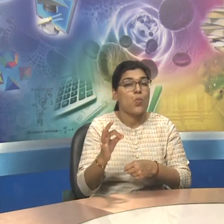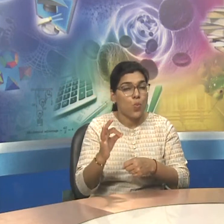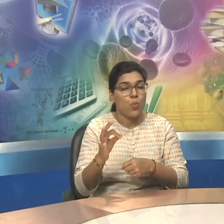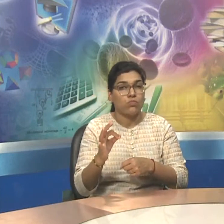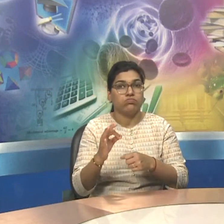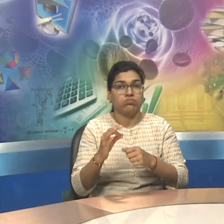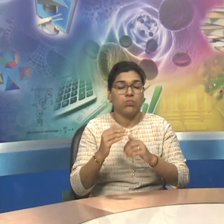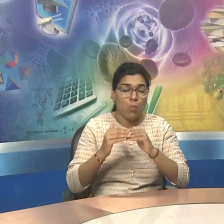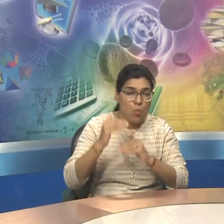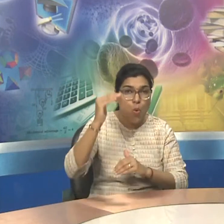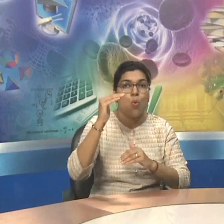government.